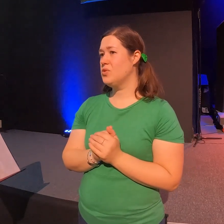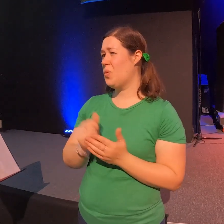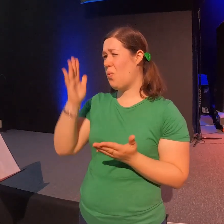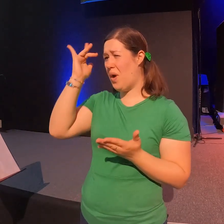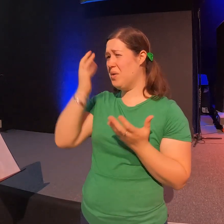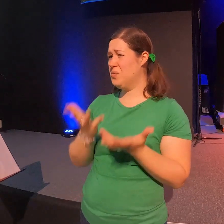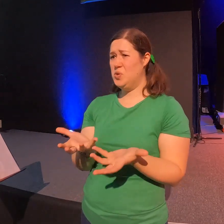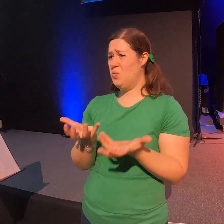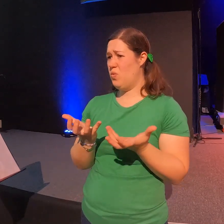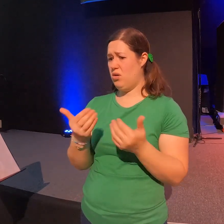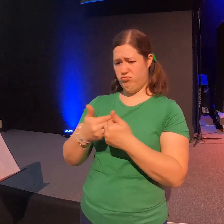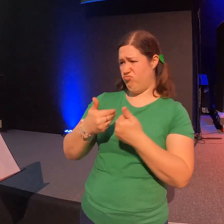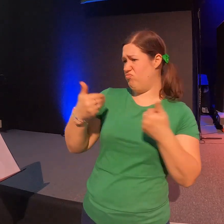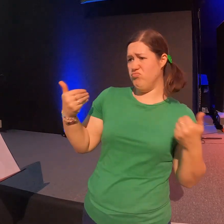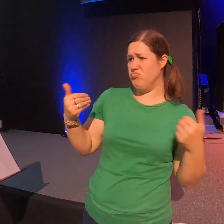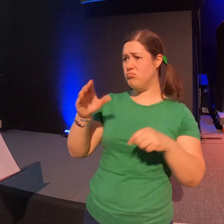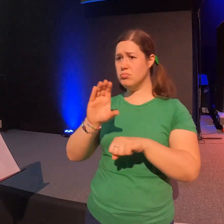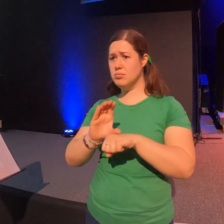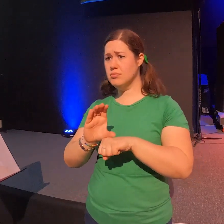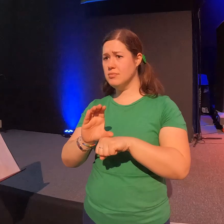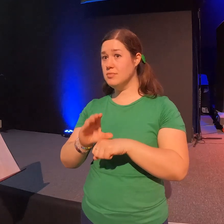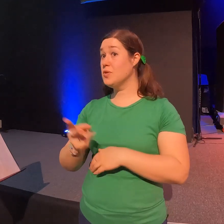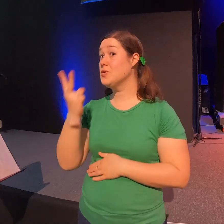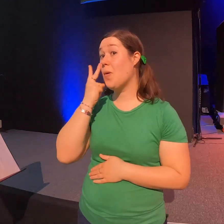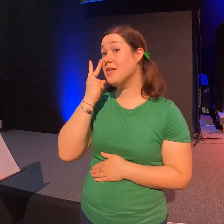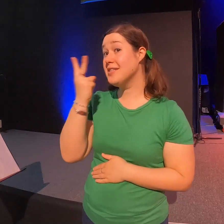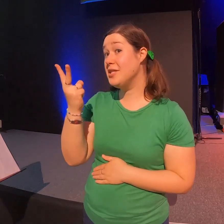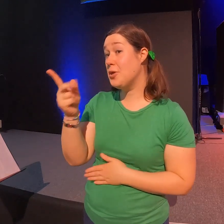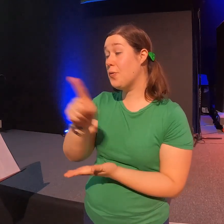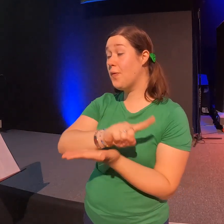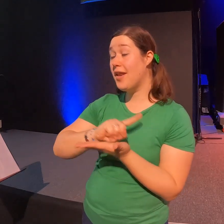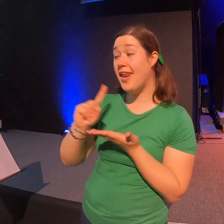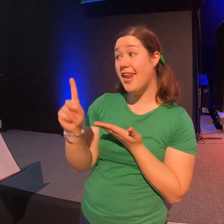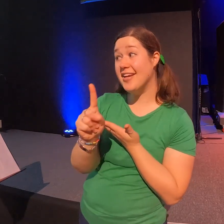So, I'll see you next Sunday.